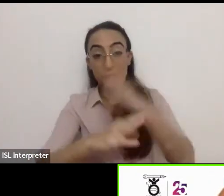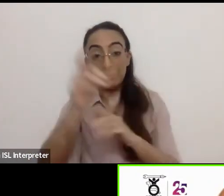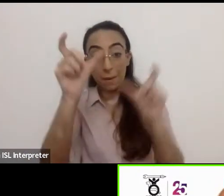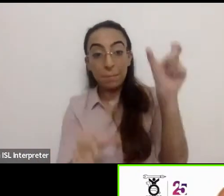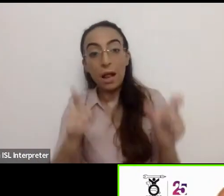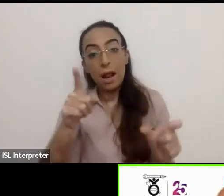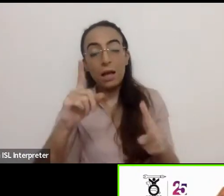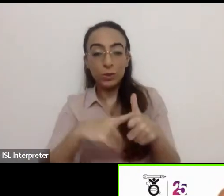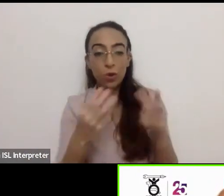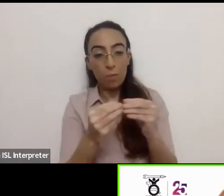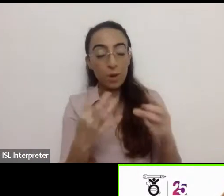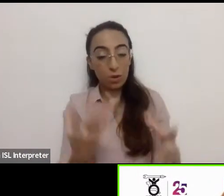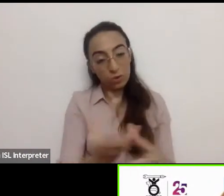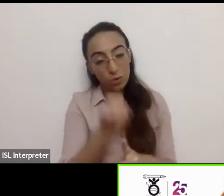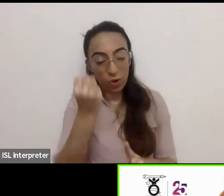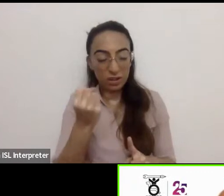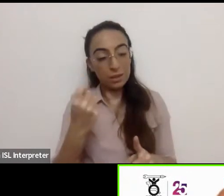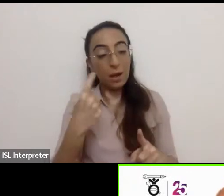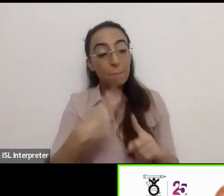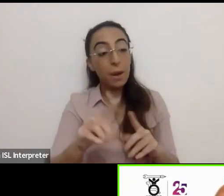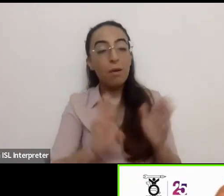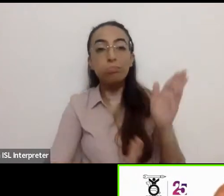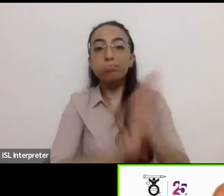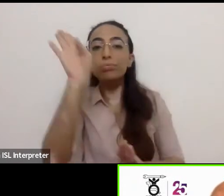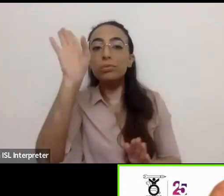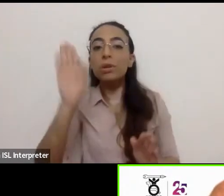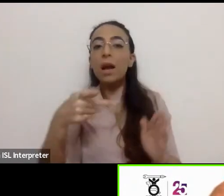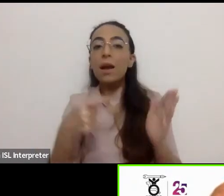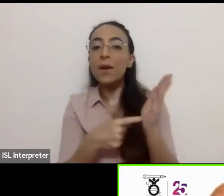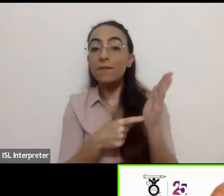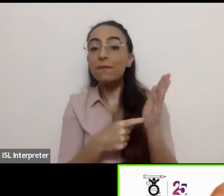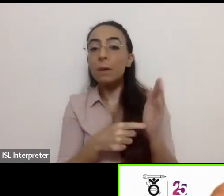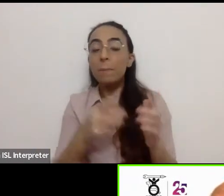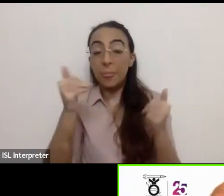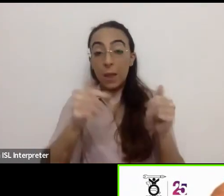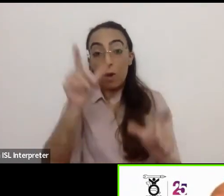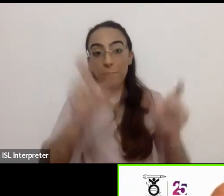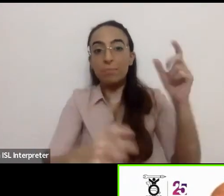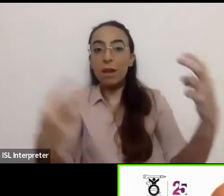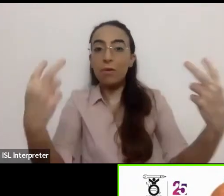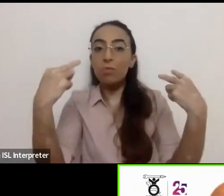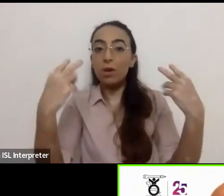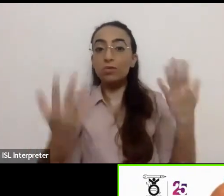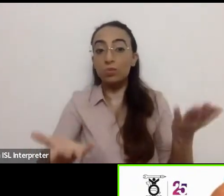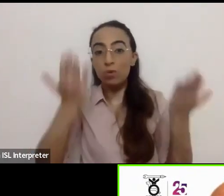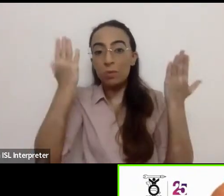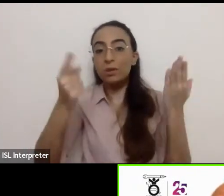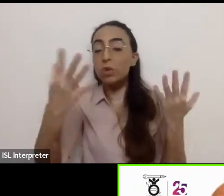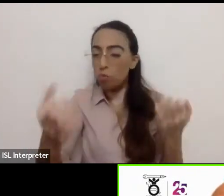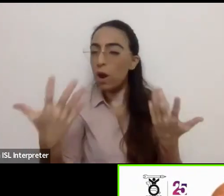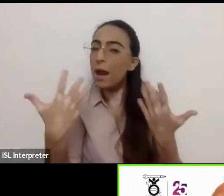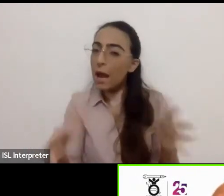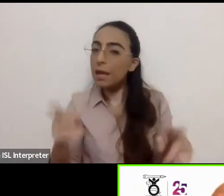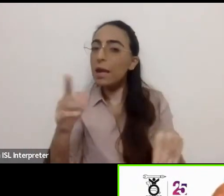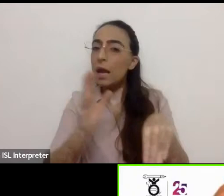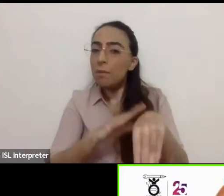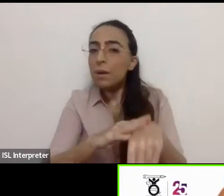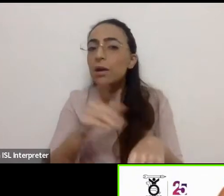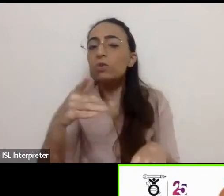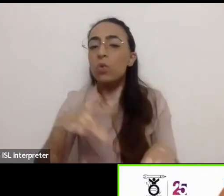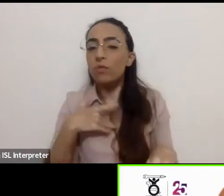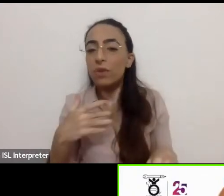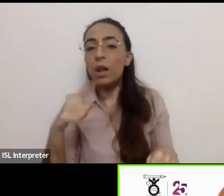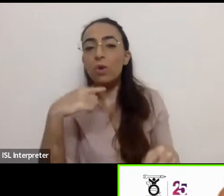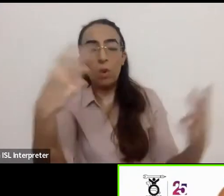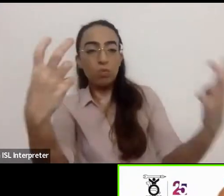well. Since there is a large audience here listening to this, we want to say to them that, look, you are performers.